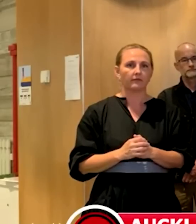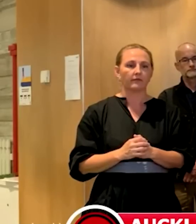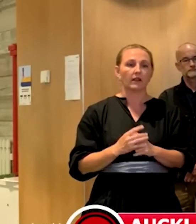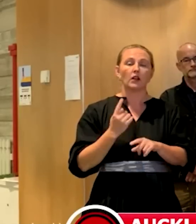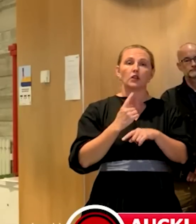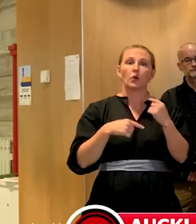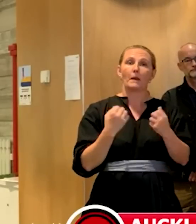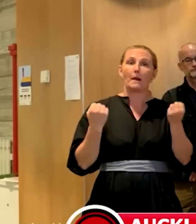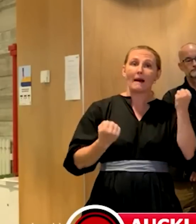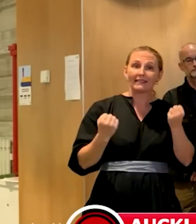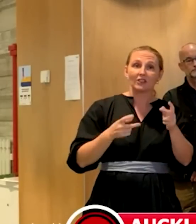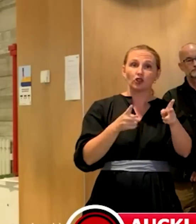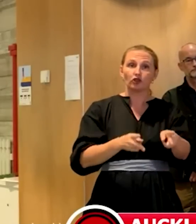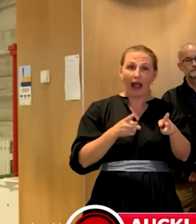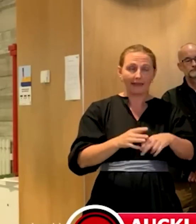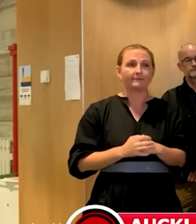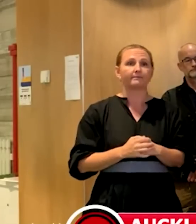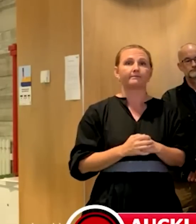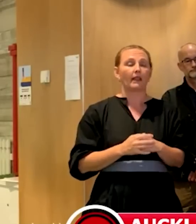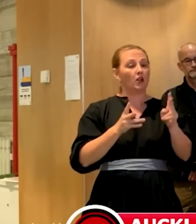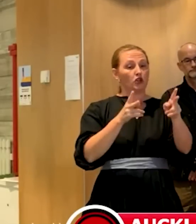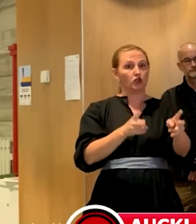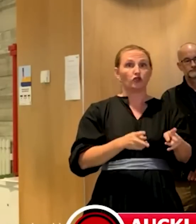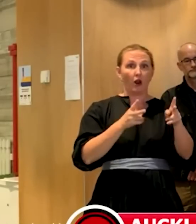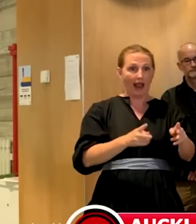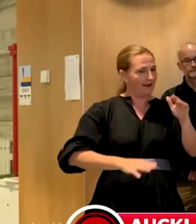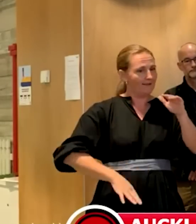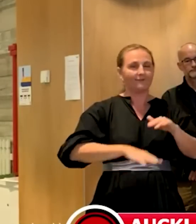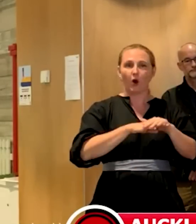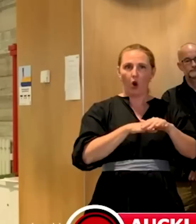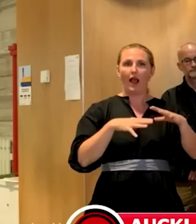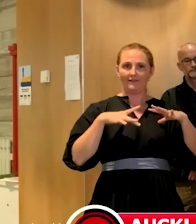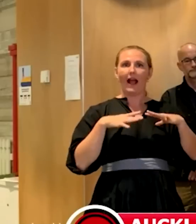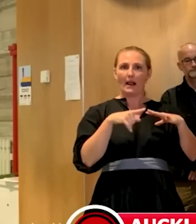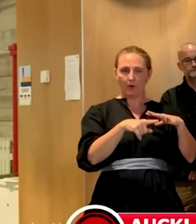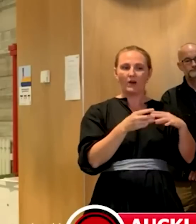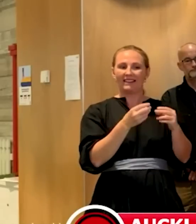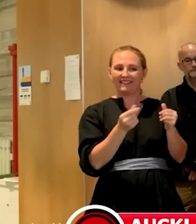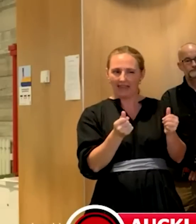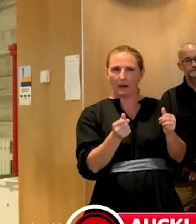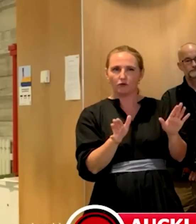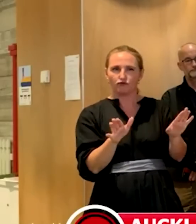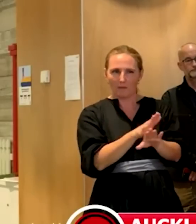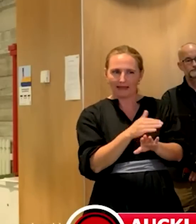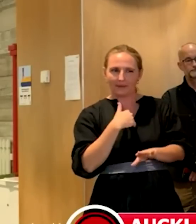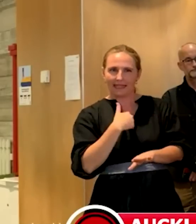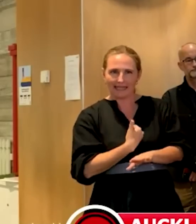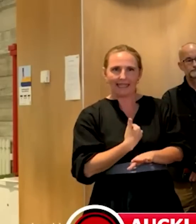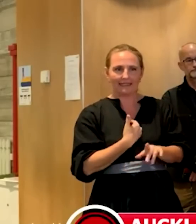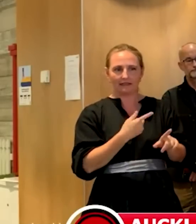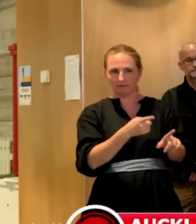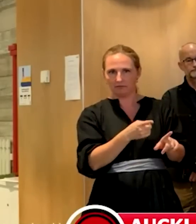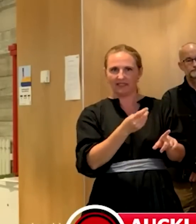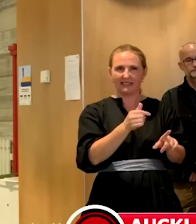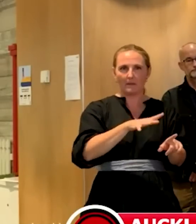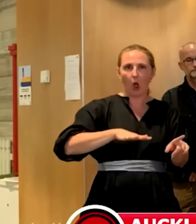update. The rail, we've got full network available with rail replacement at some locations. The demand's light and the